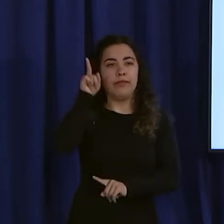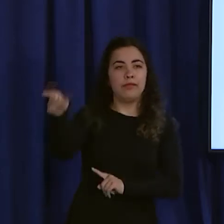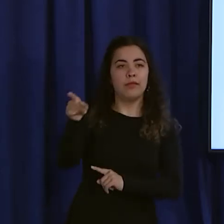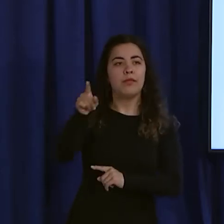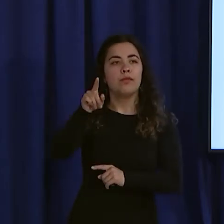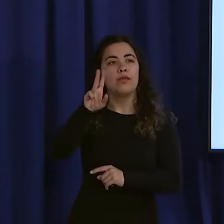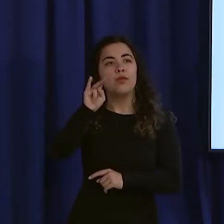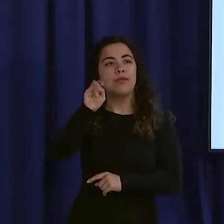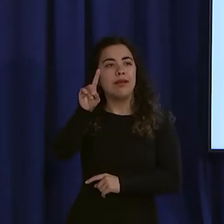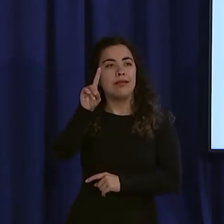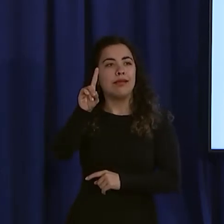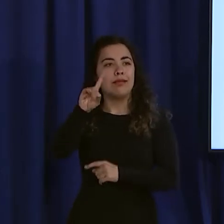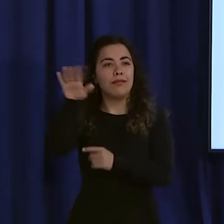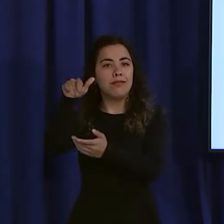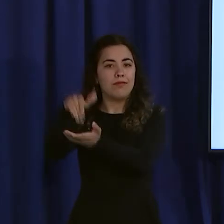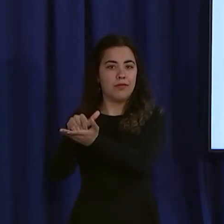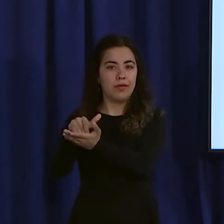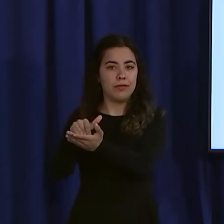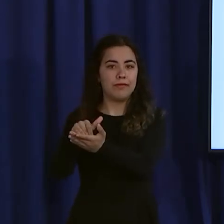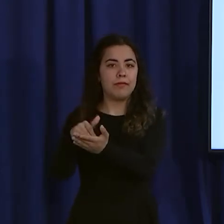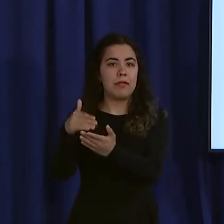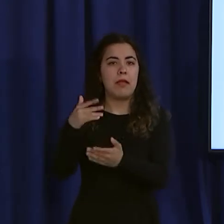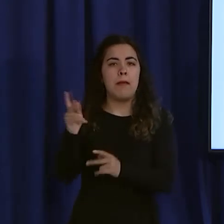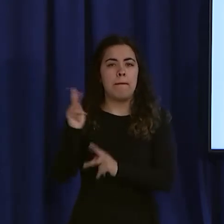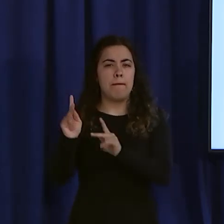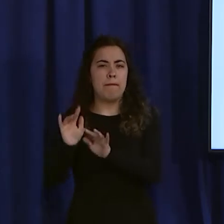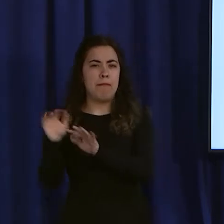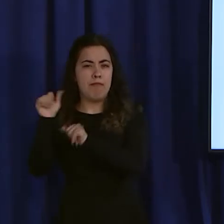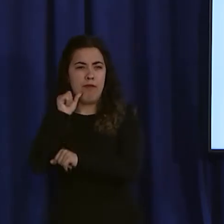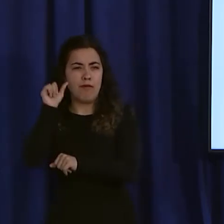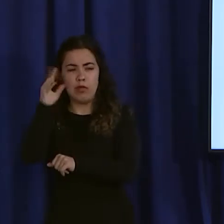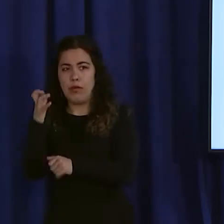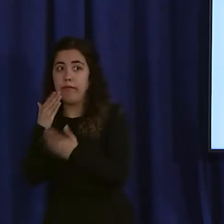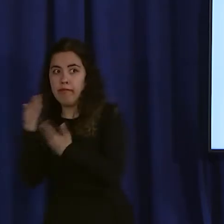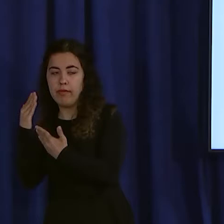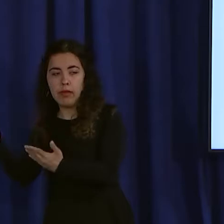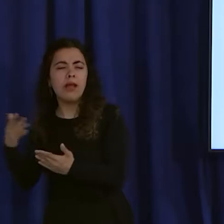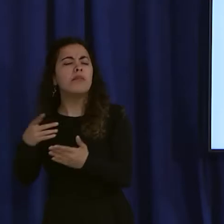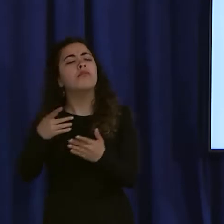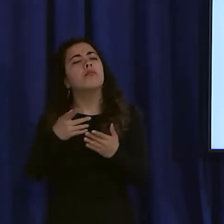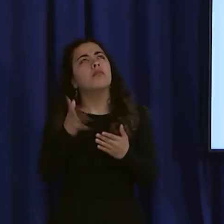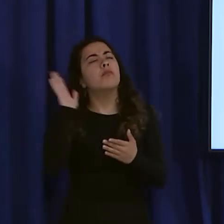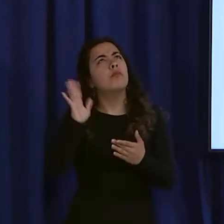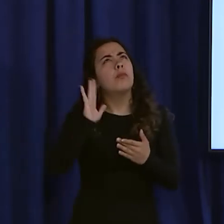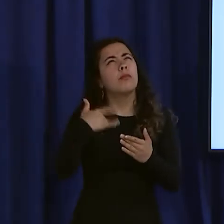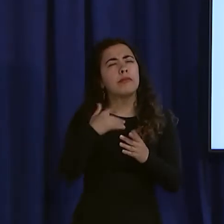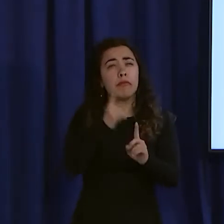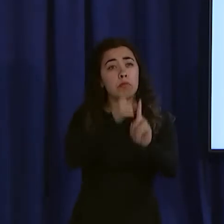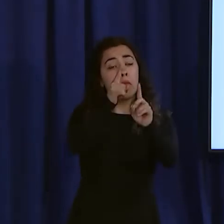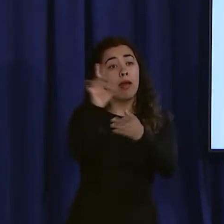and we really want to thank them. We had an initial 8-week plan, and it was so successful, we extended that another 3 weeks, have given more